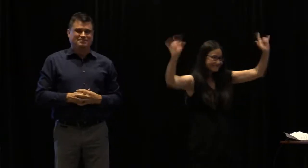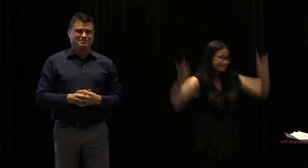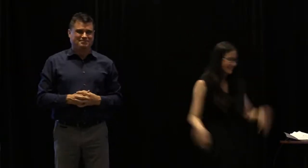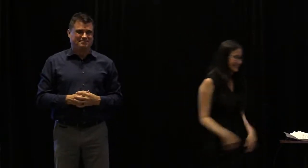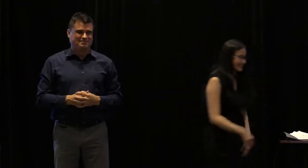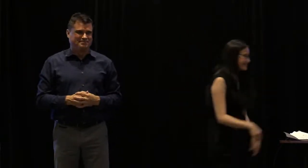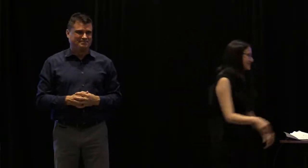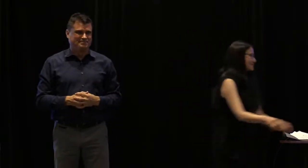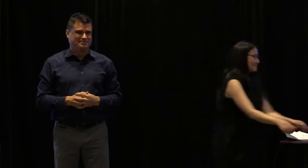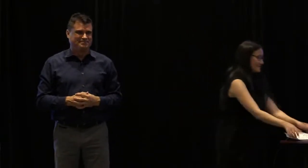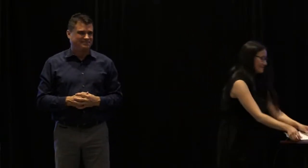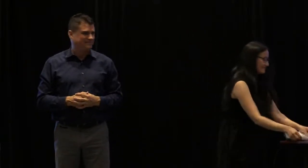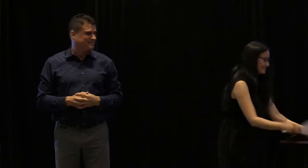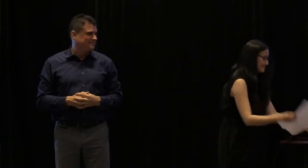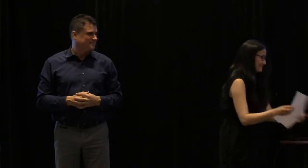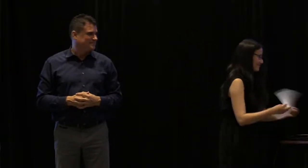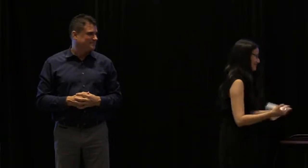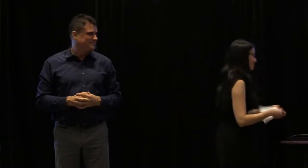Good evening.